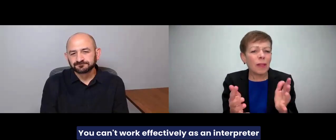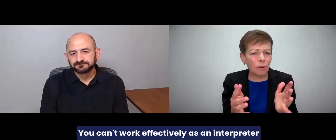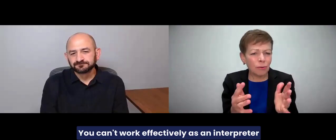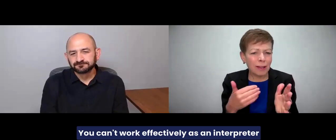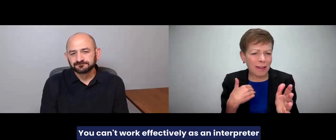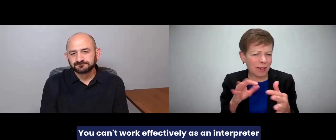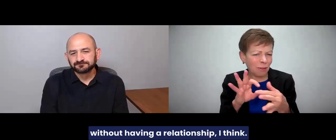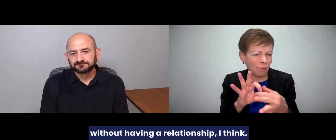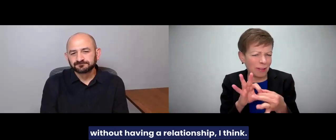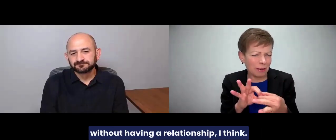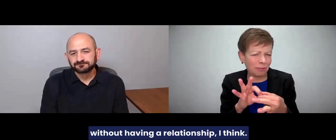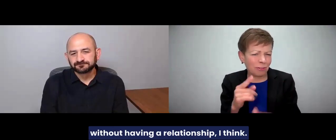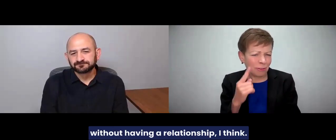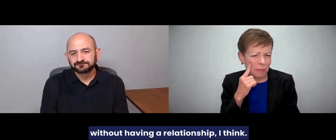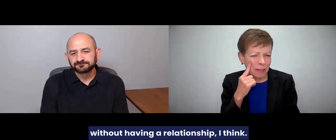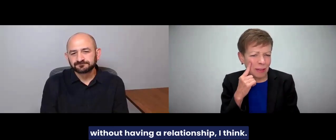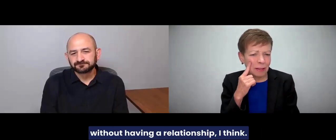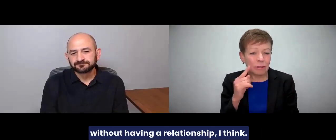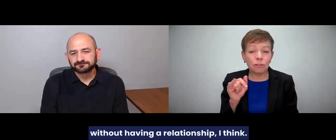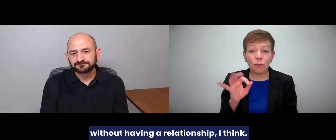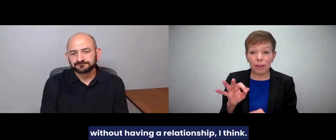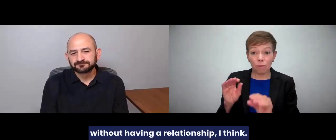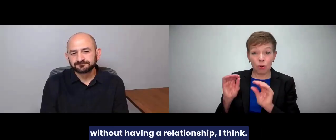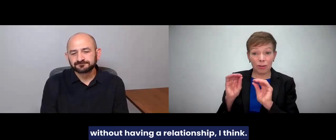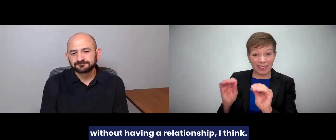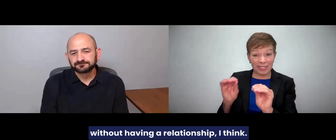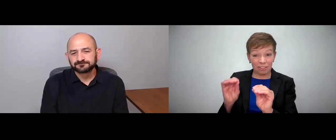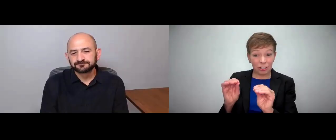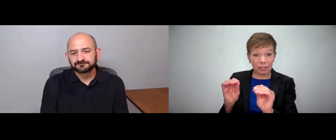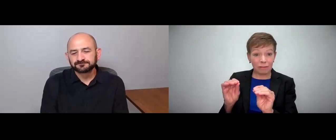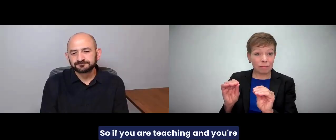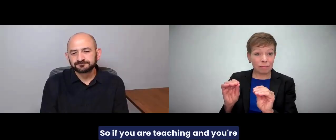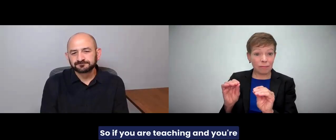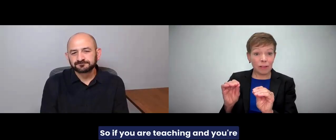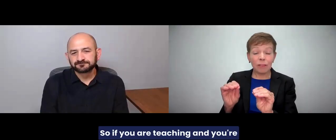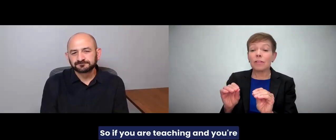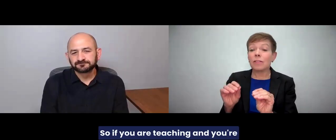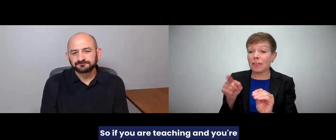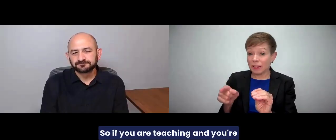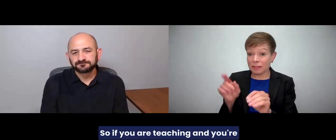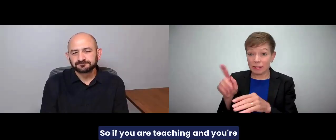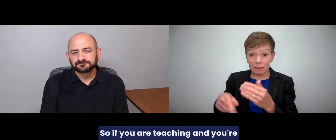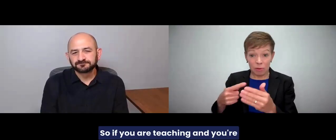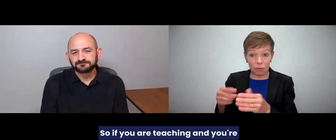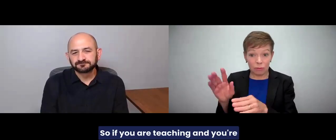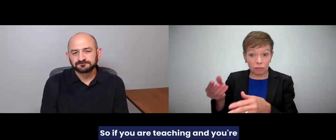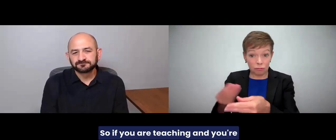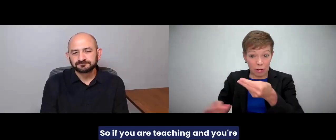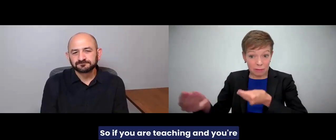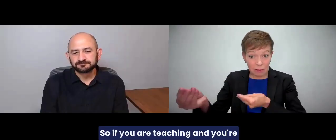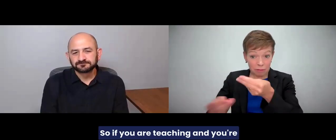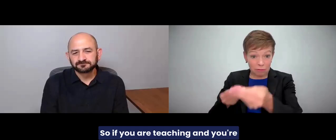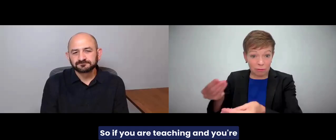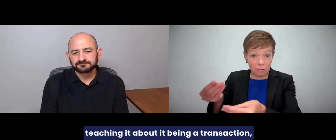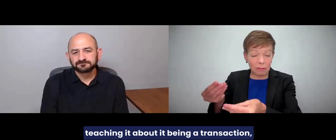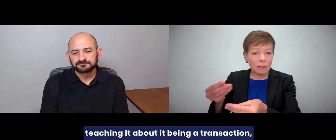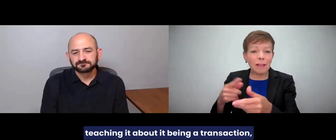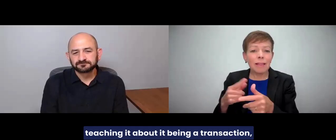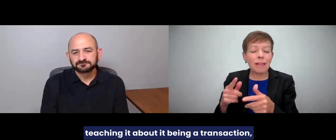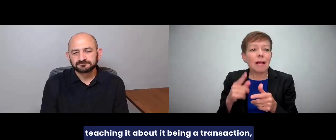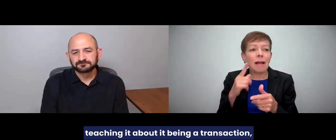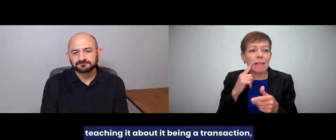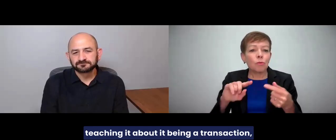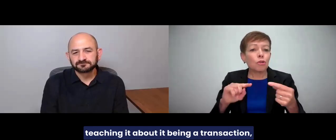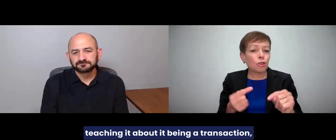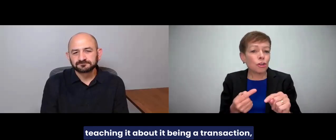an interpreter without having a relationship, I think. So if you are teaching and you're teaching it